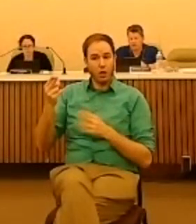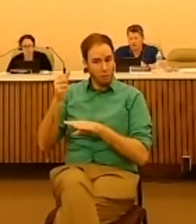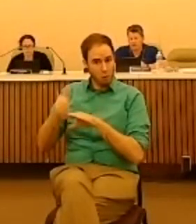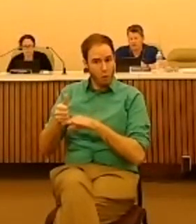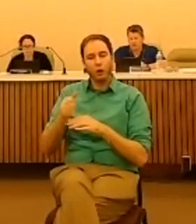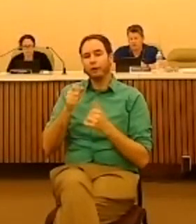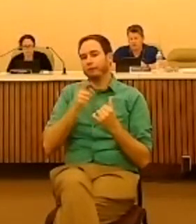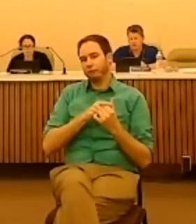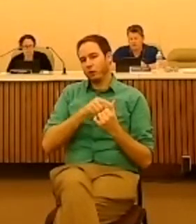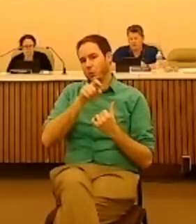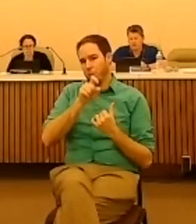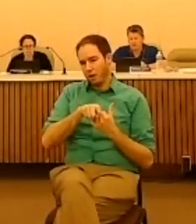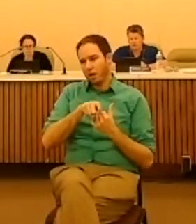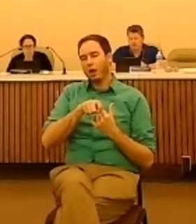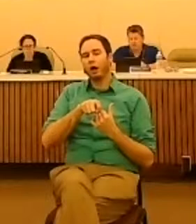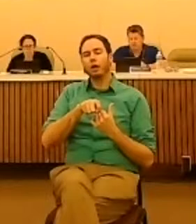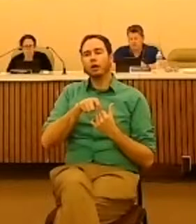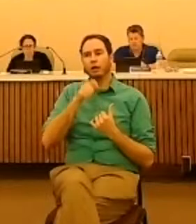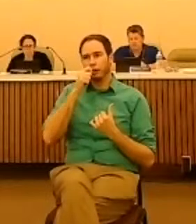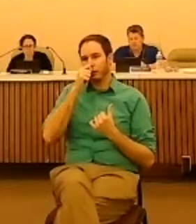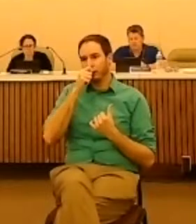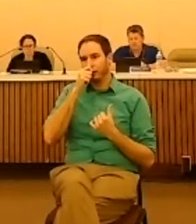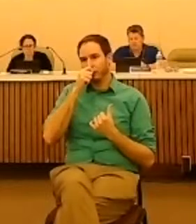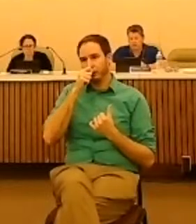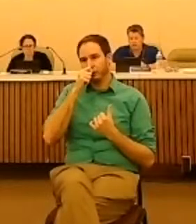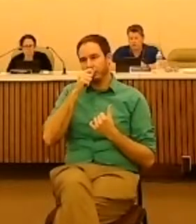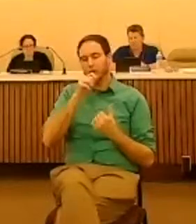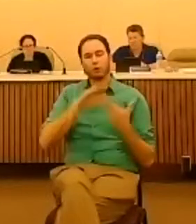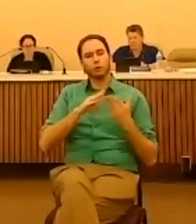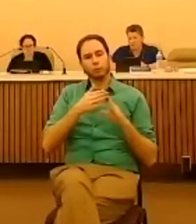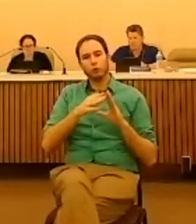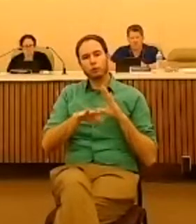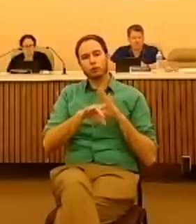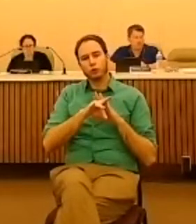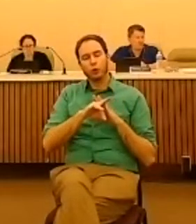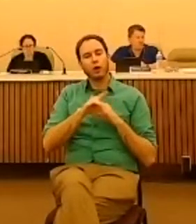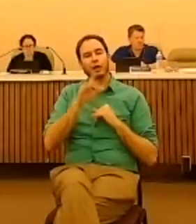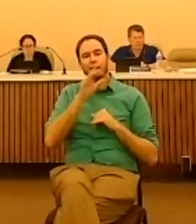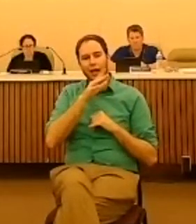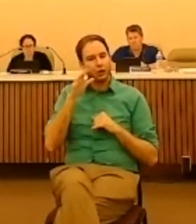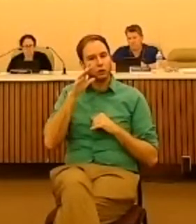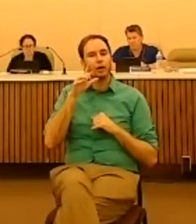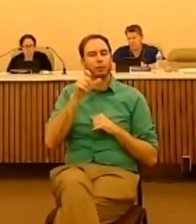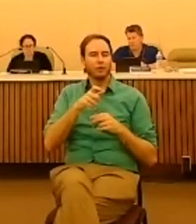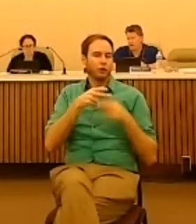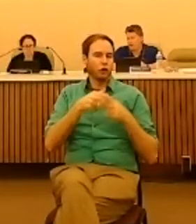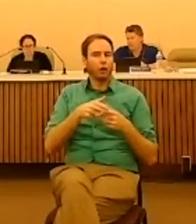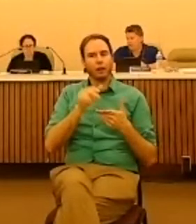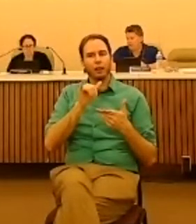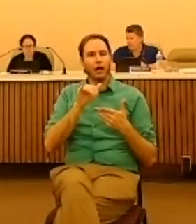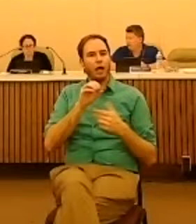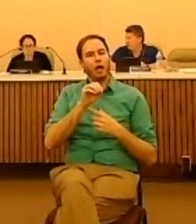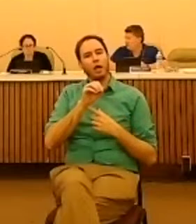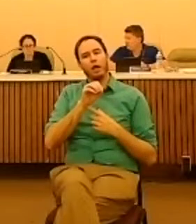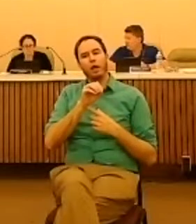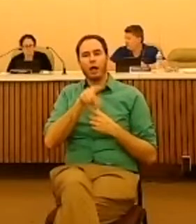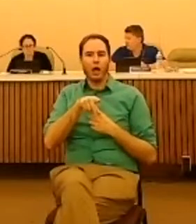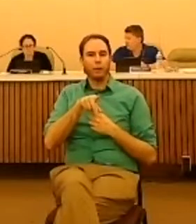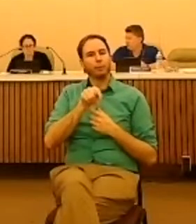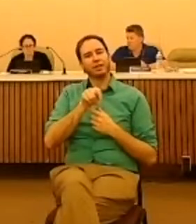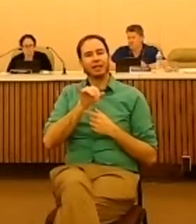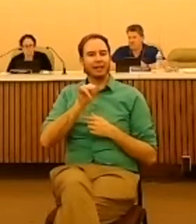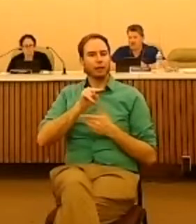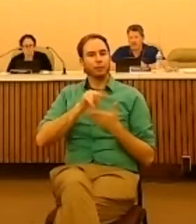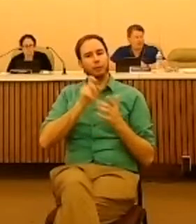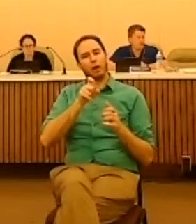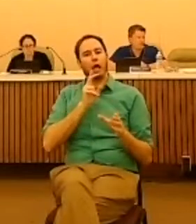have to have the community choice aggregation is one of those, what I referred to as an opt-in. Mhm. So this